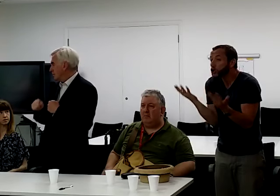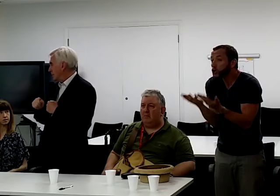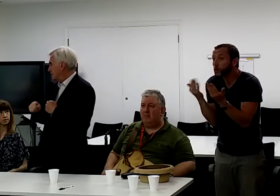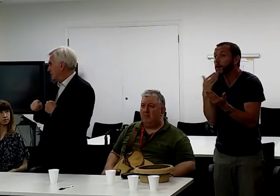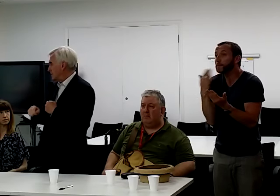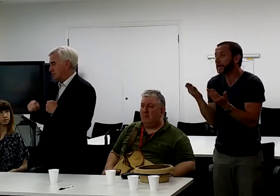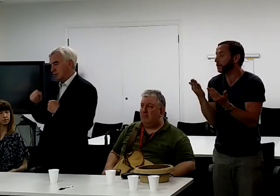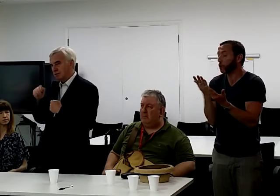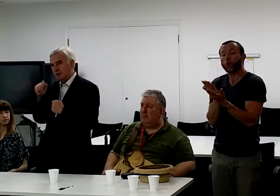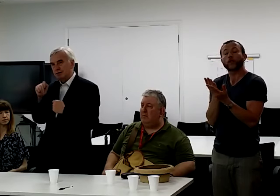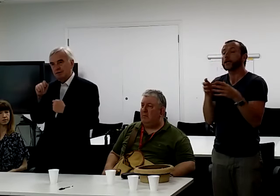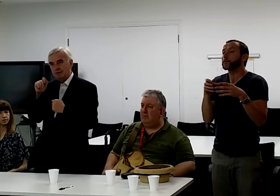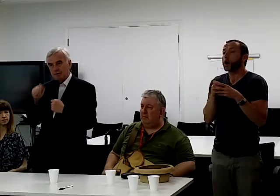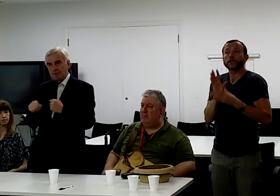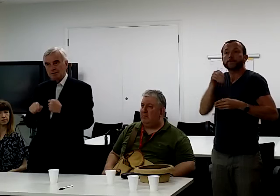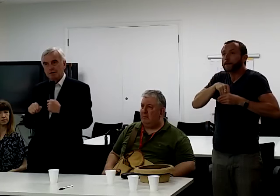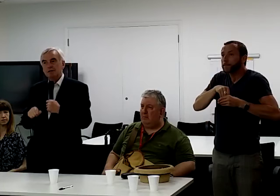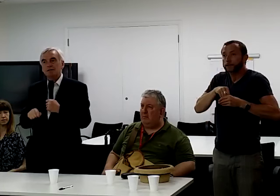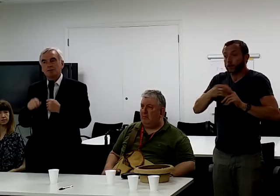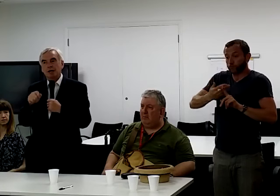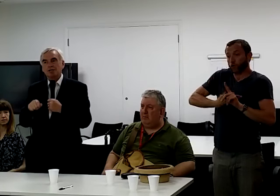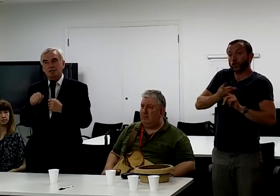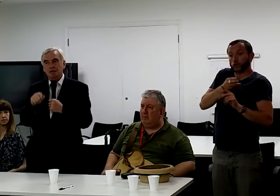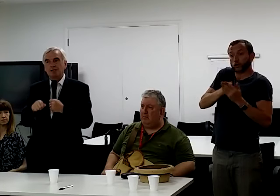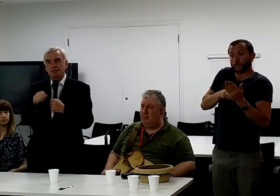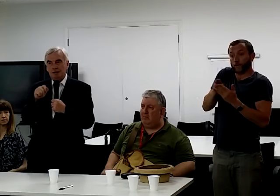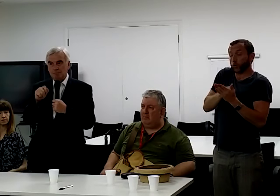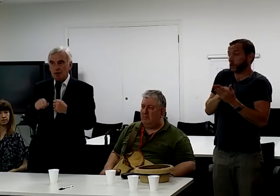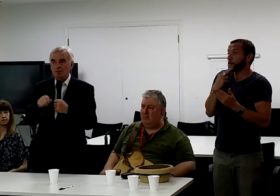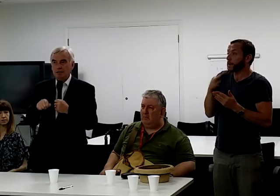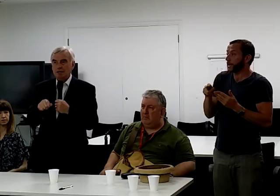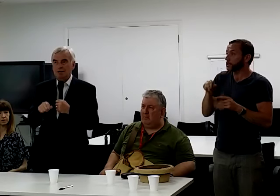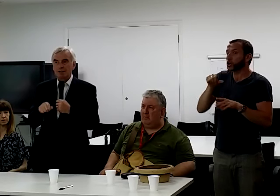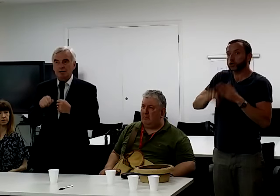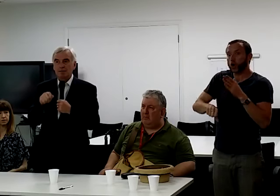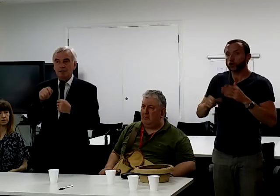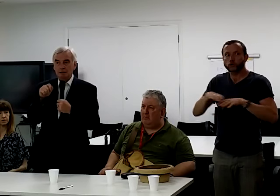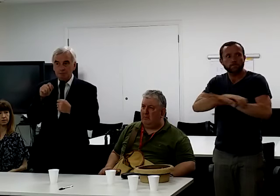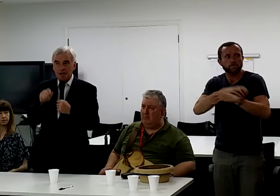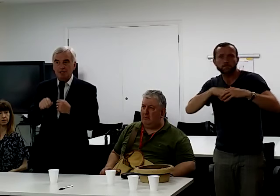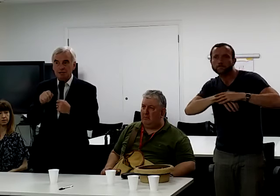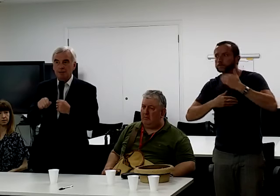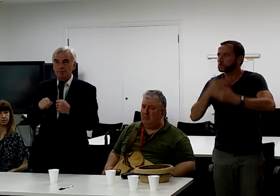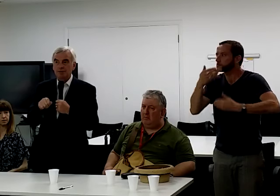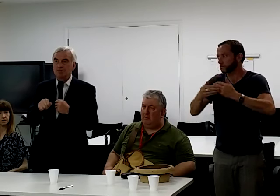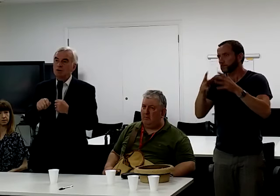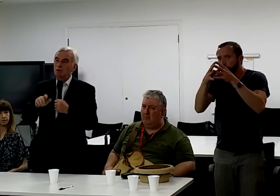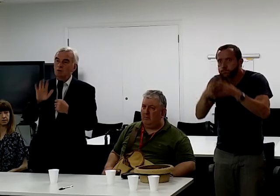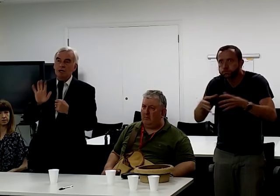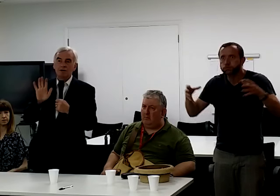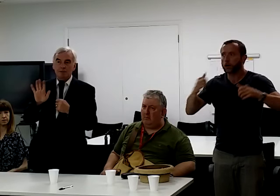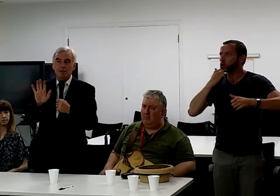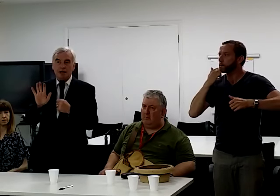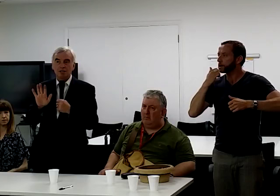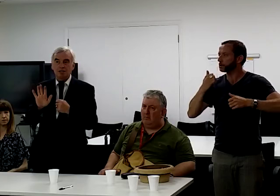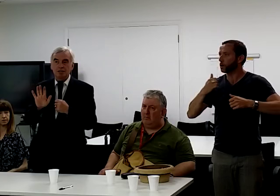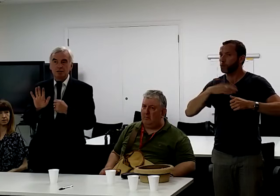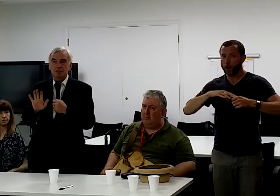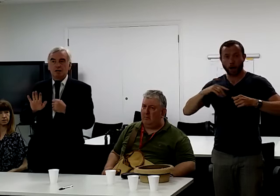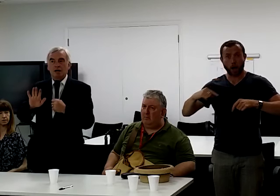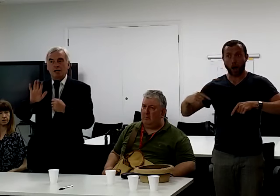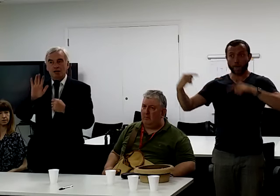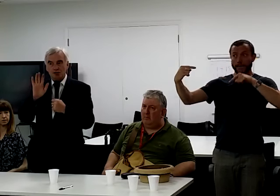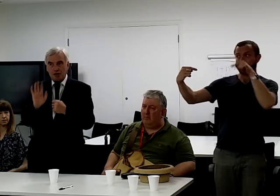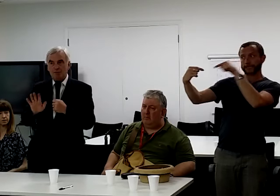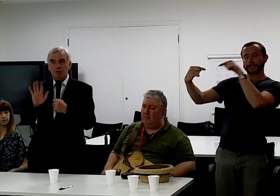all of those who are party members, all of those who have the vote, to actually then start mobilising them in mass numbers. We're up